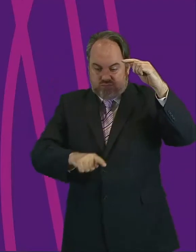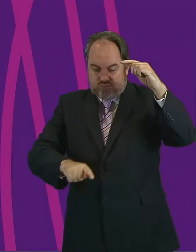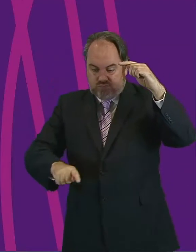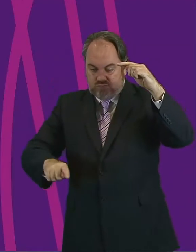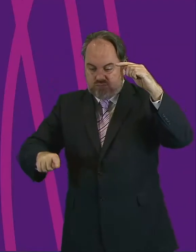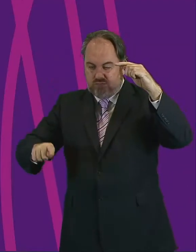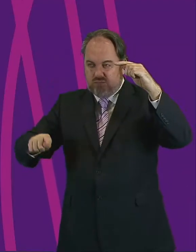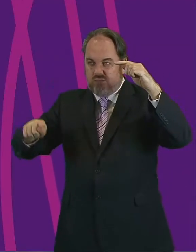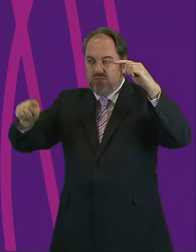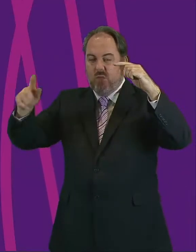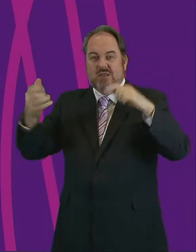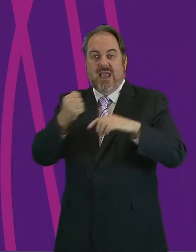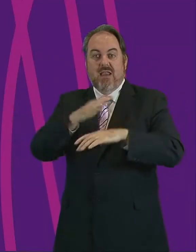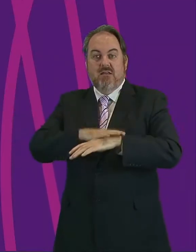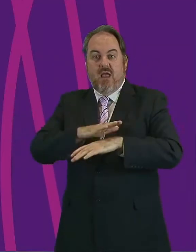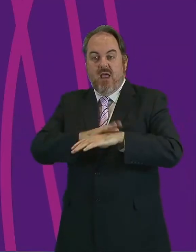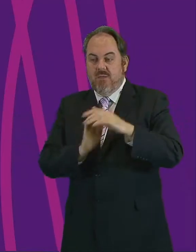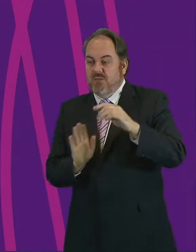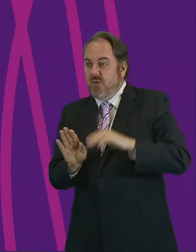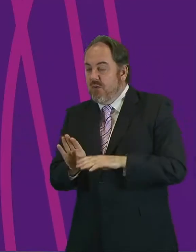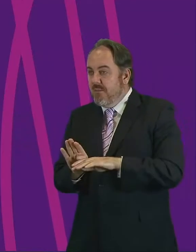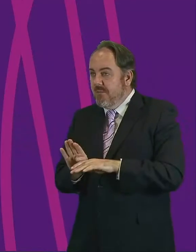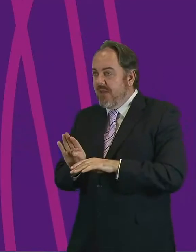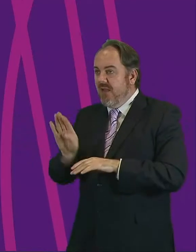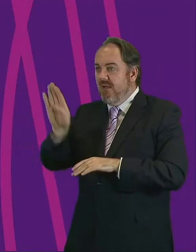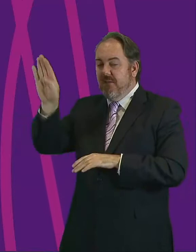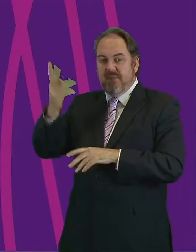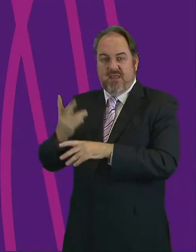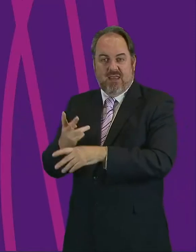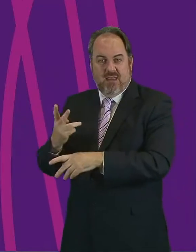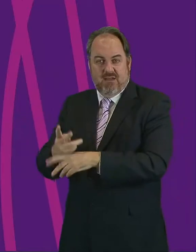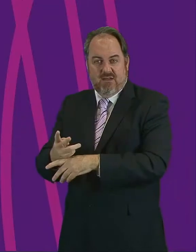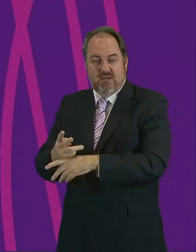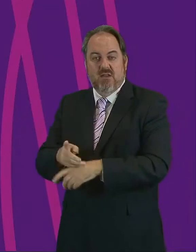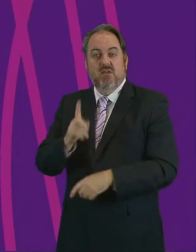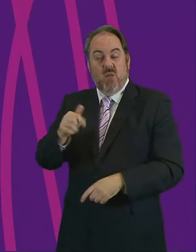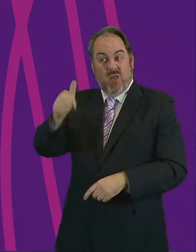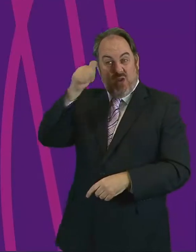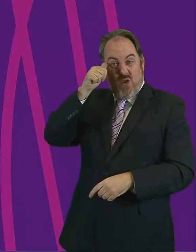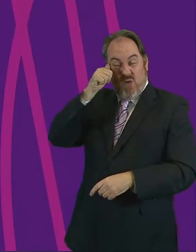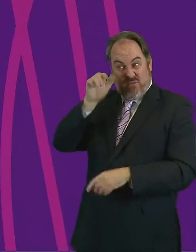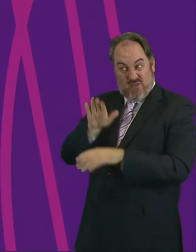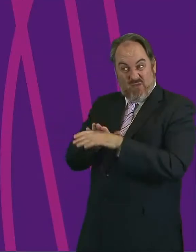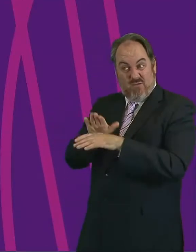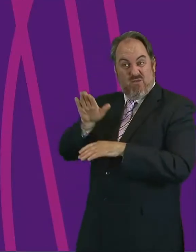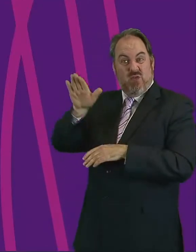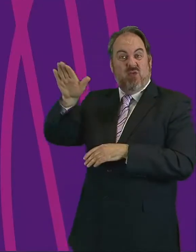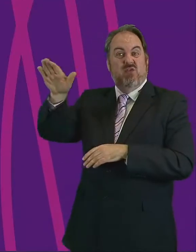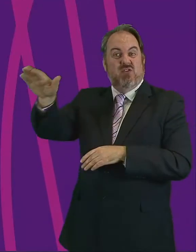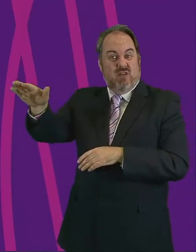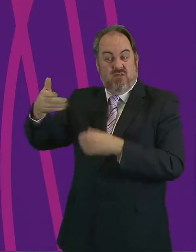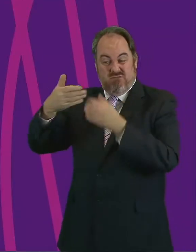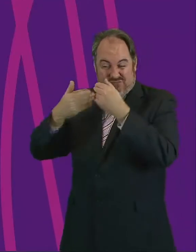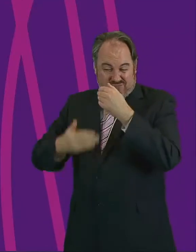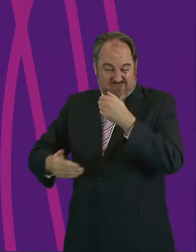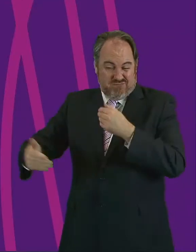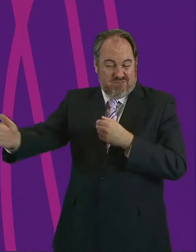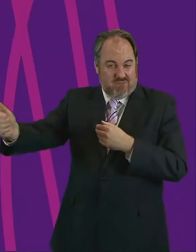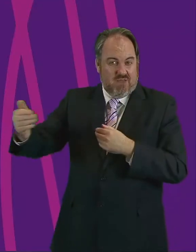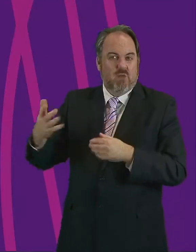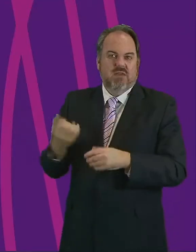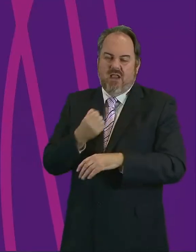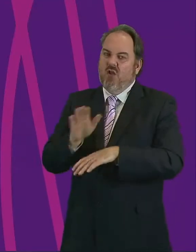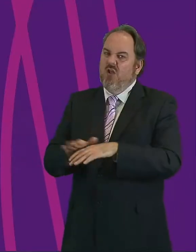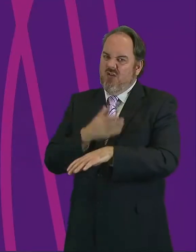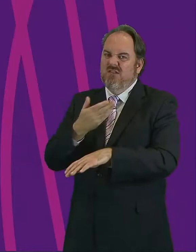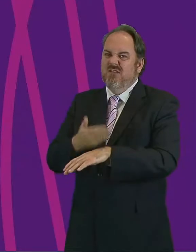economic recovery. And that's why we need to look not just to the short term but to the long term. We know that a lot of the welcome initiatives that were announced